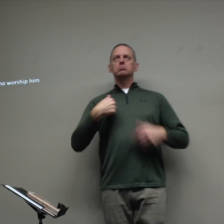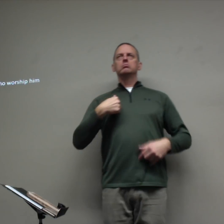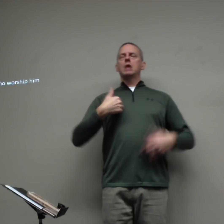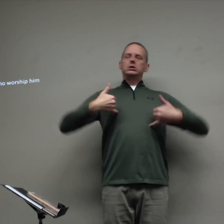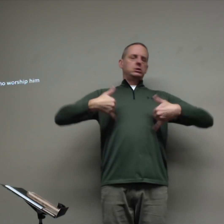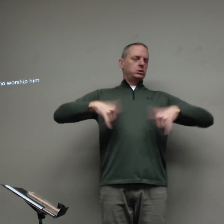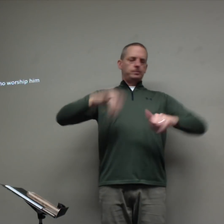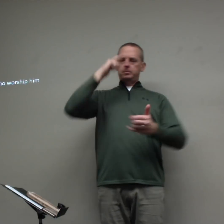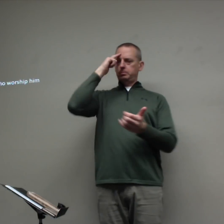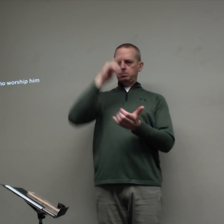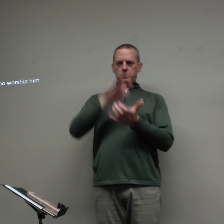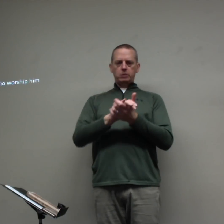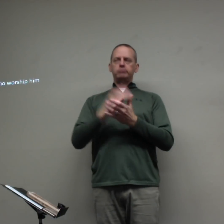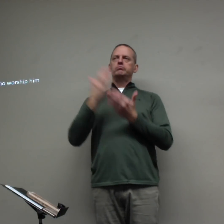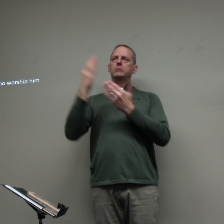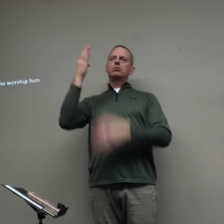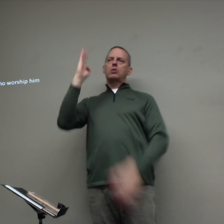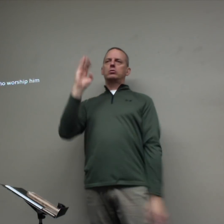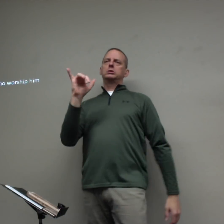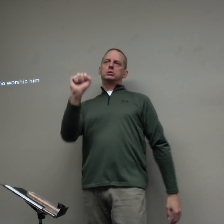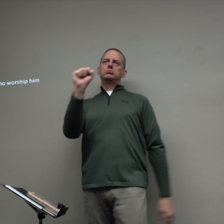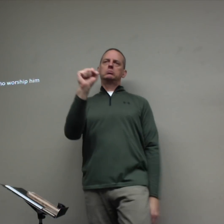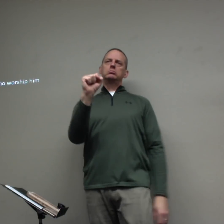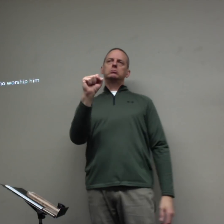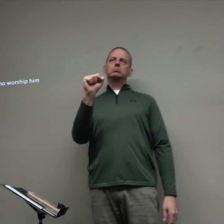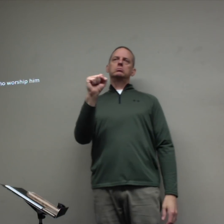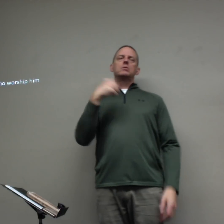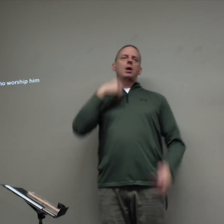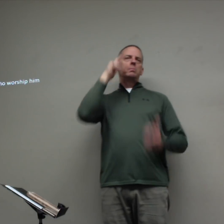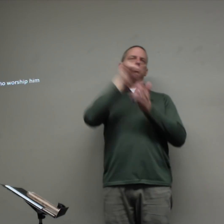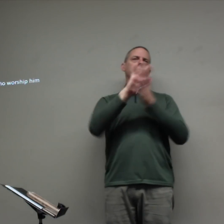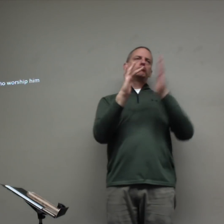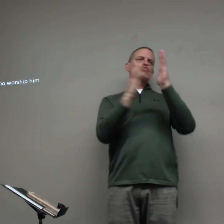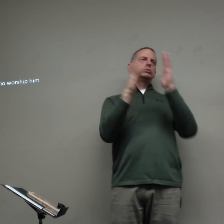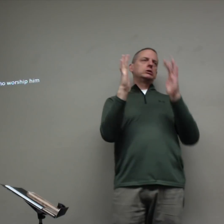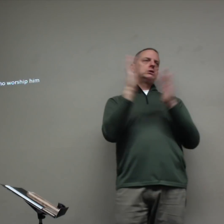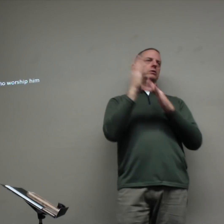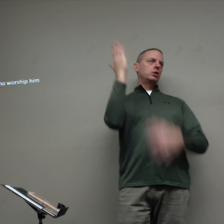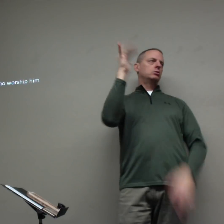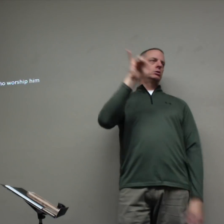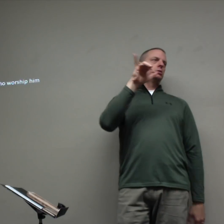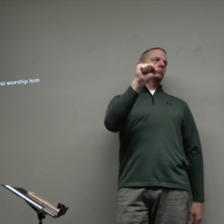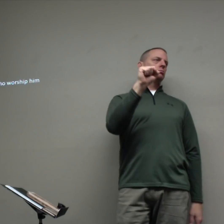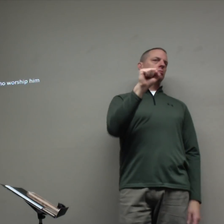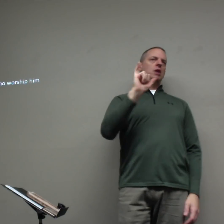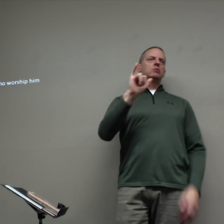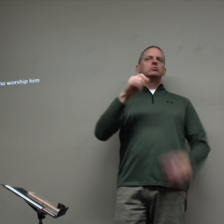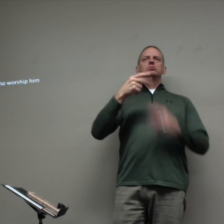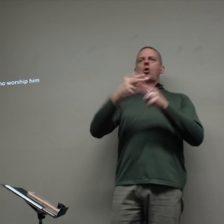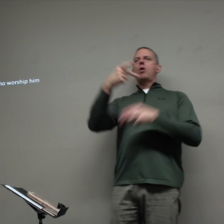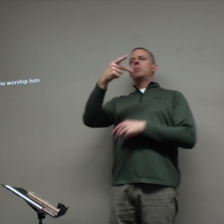these. In the Bible side, I still believe in God, that there is one. I still believe in Jesus.